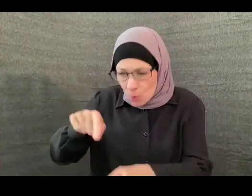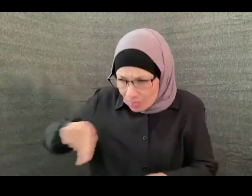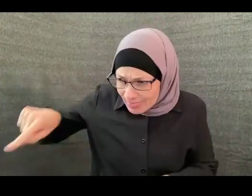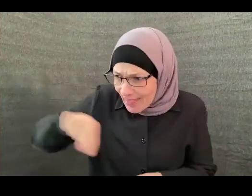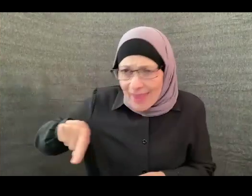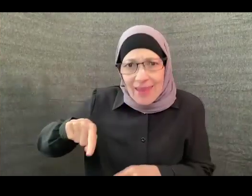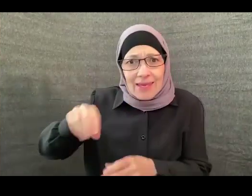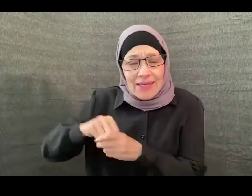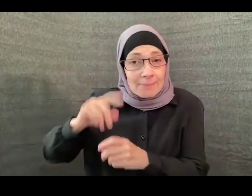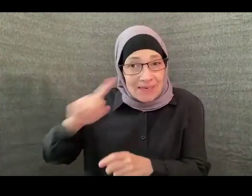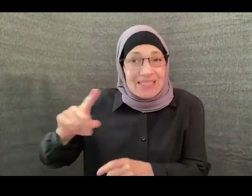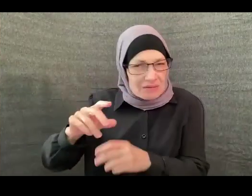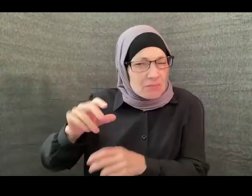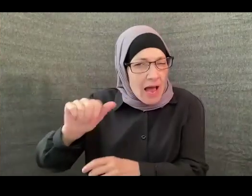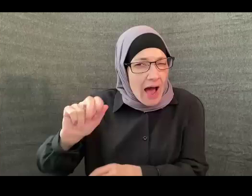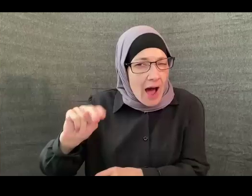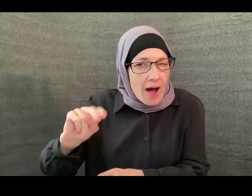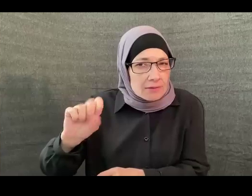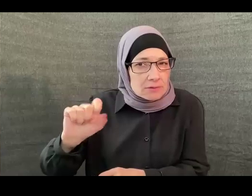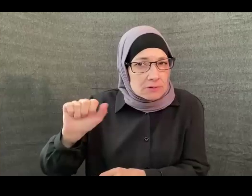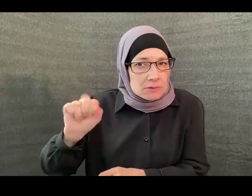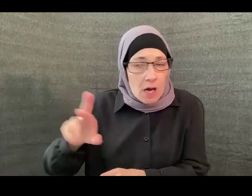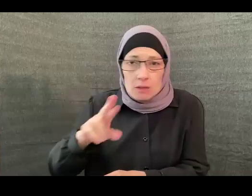pressing that